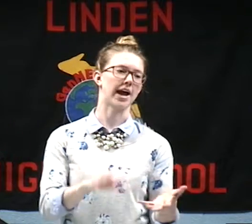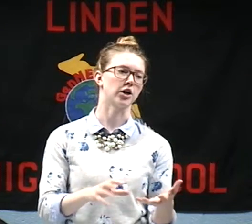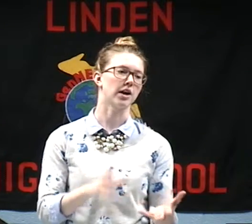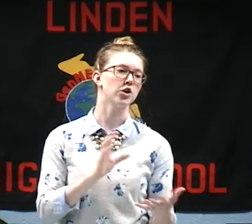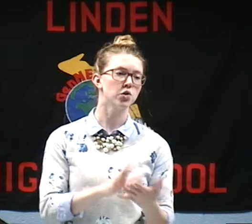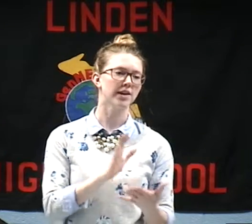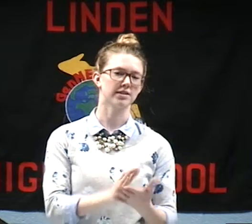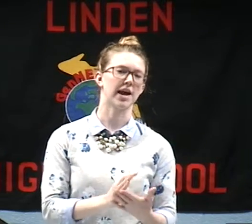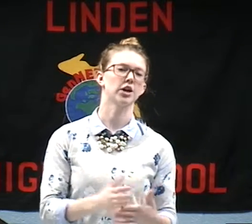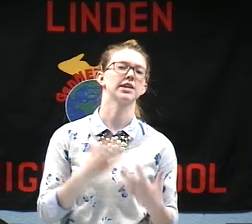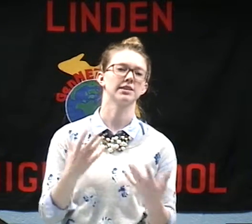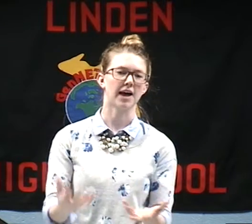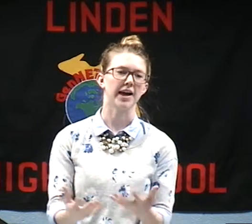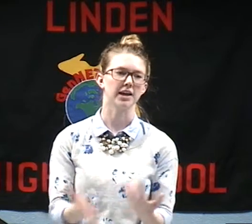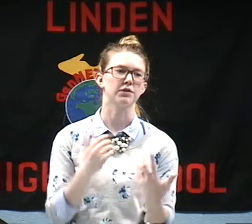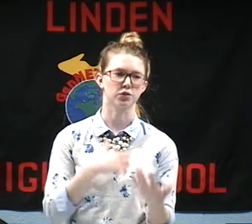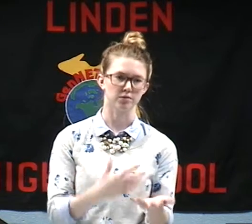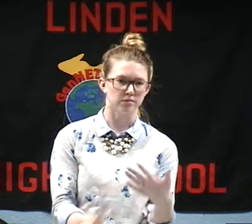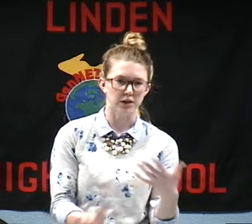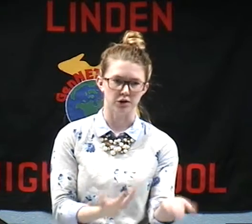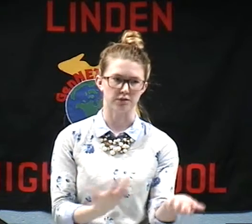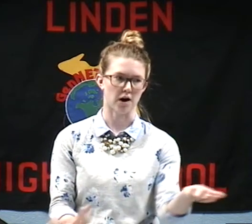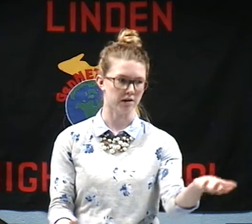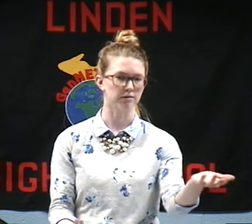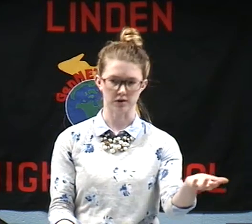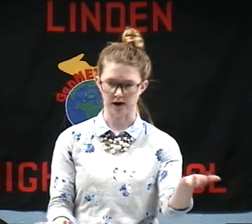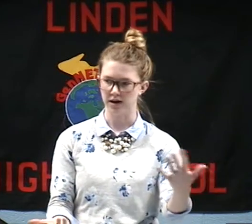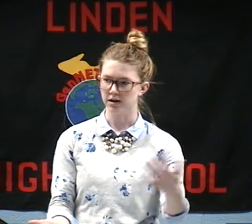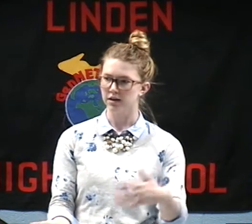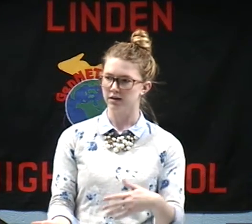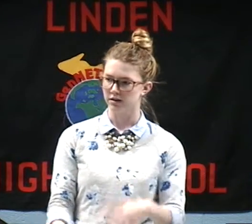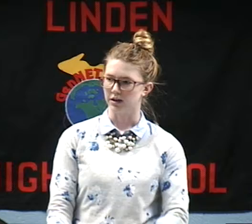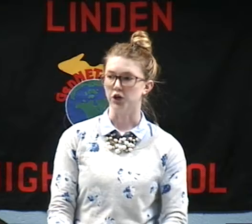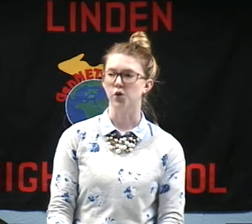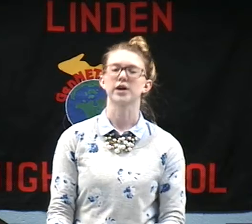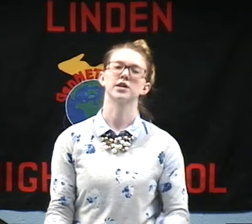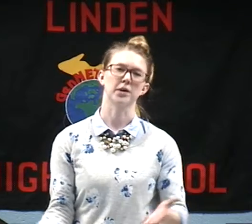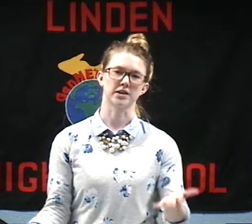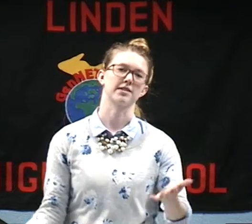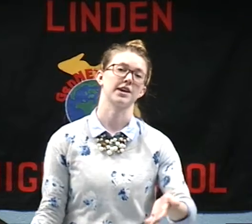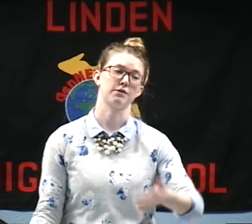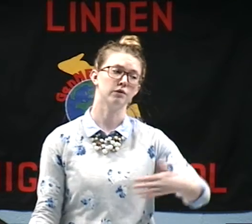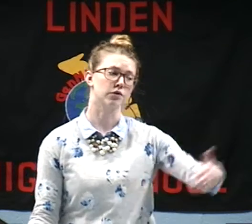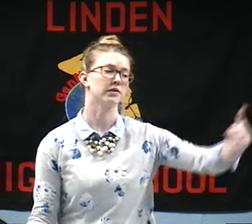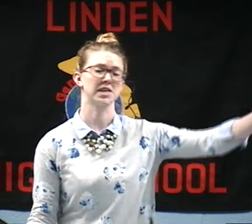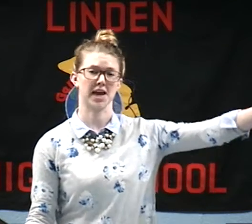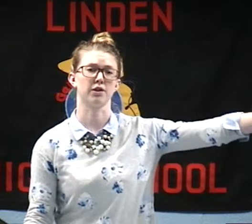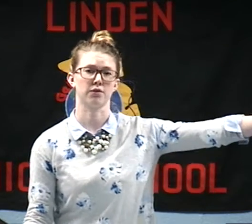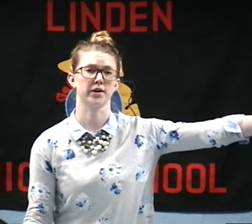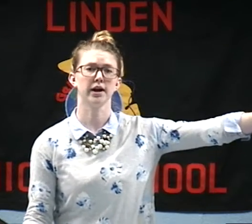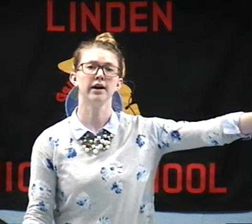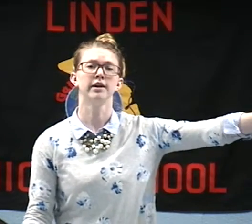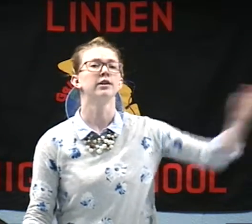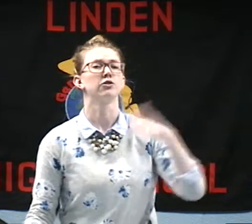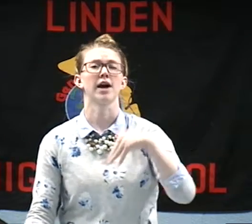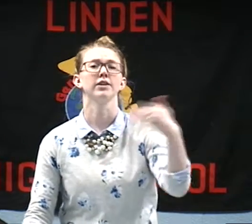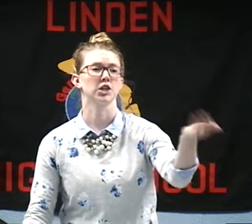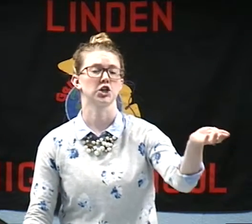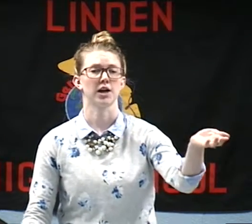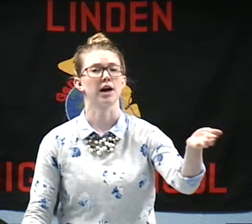signer. You as a signer can decide if it's near or far, okay? In your experience. Like if you've driven to California, driving to Chicago